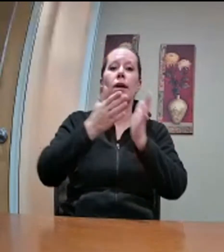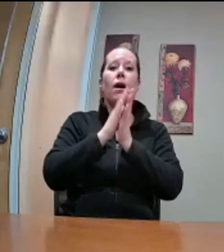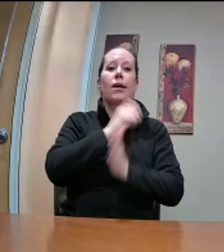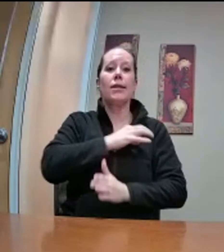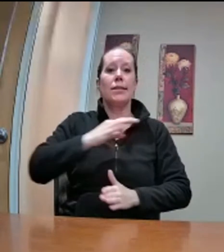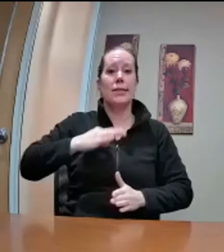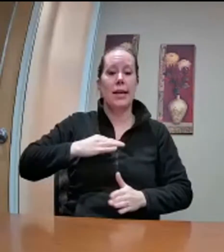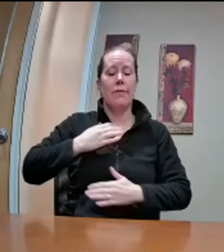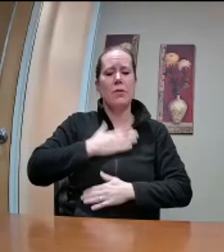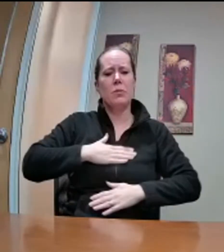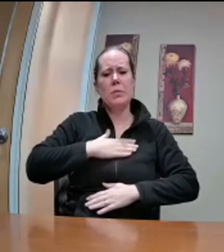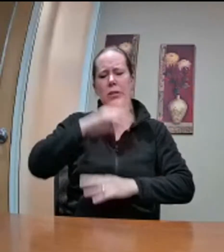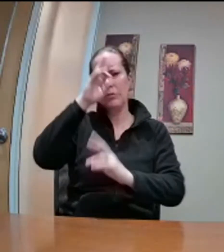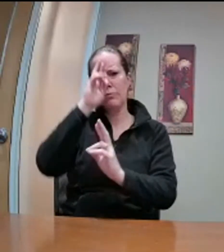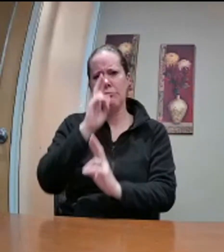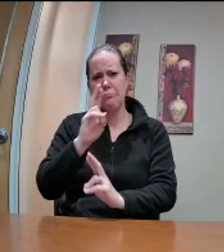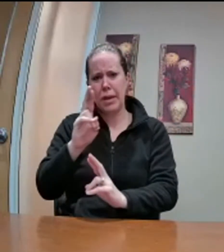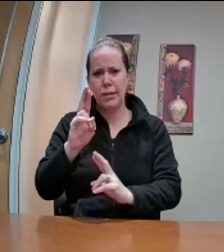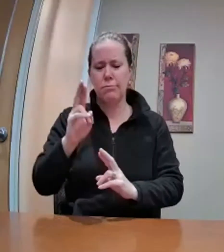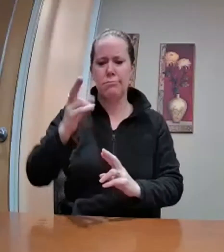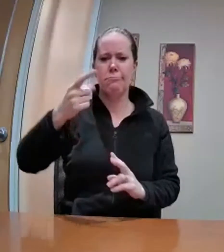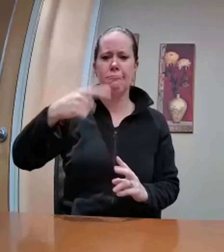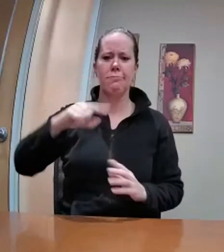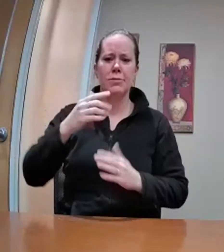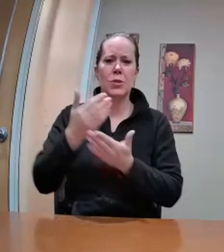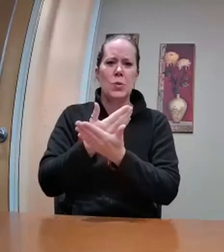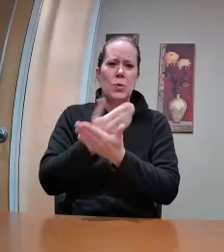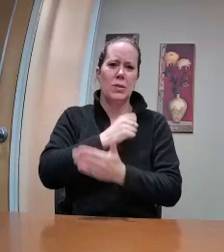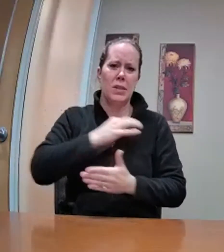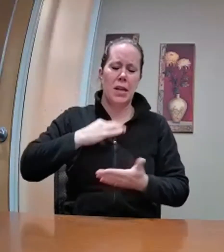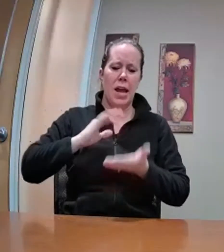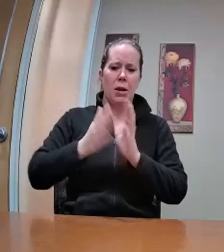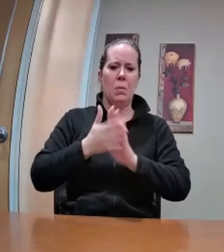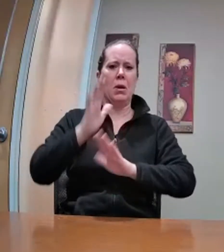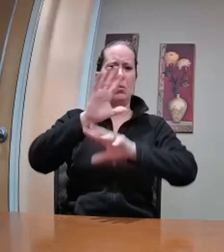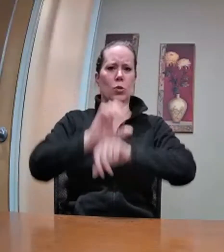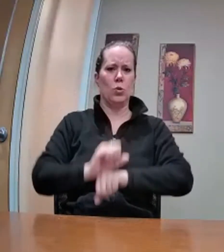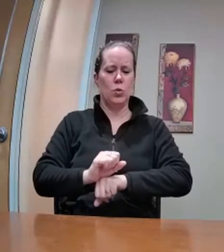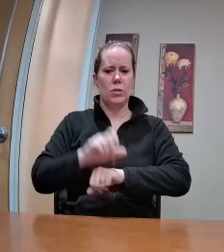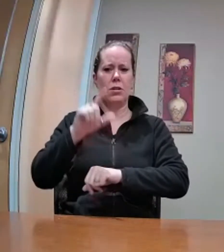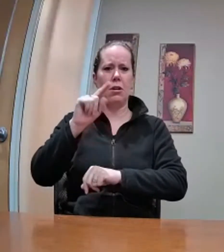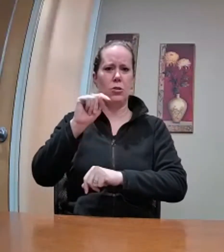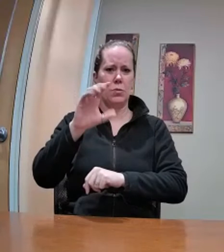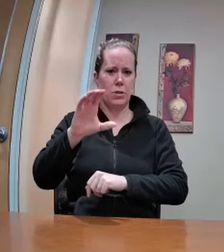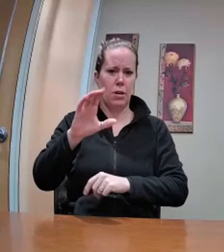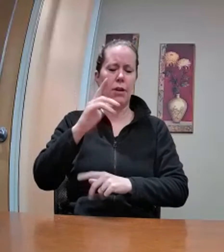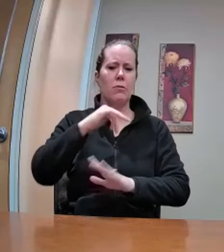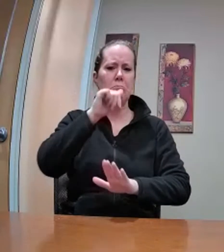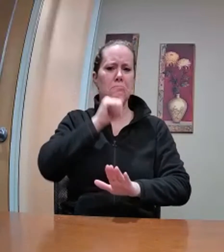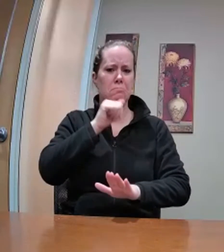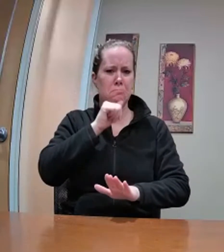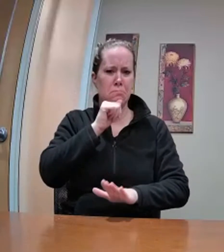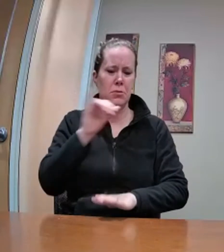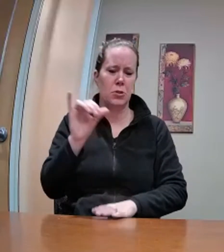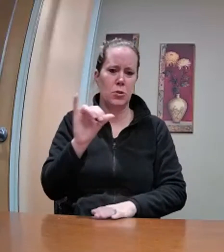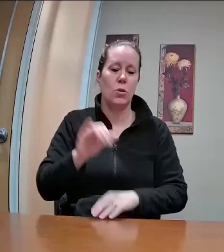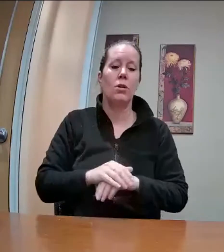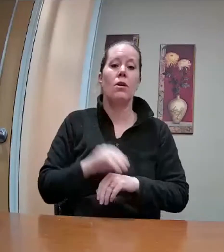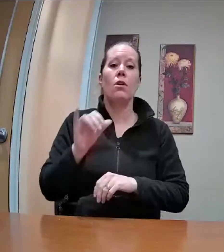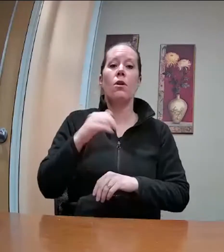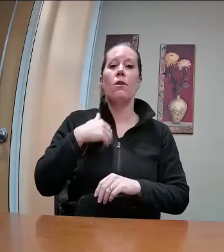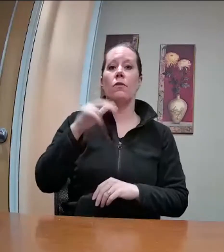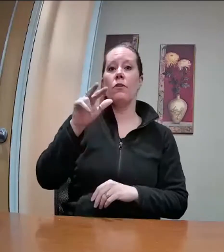and everybody to be kind to these people as they're new and getting used to working in long-term care. We also have a